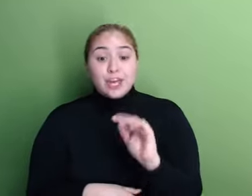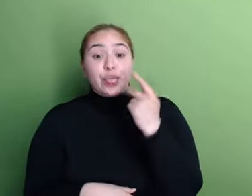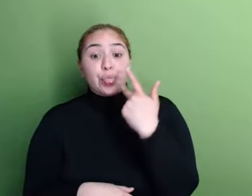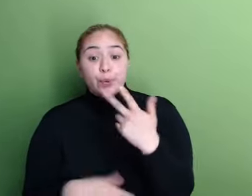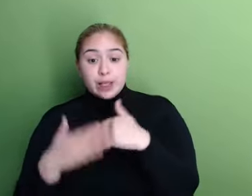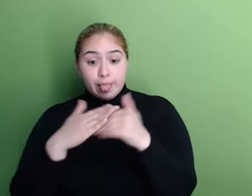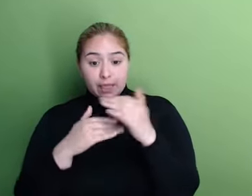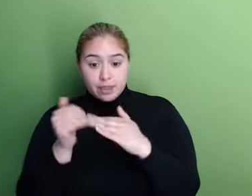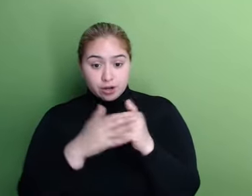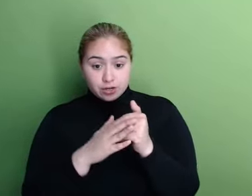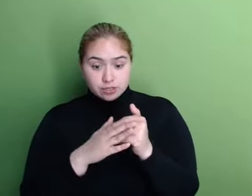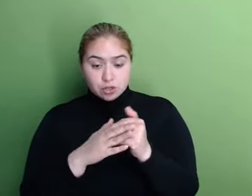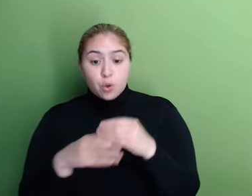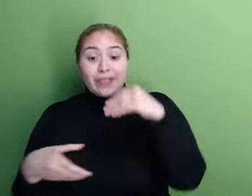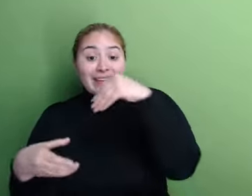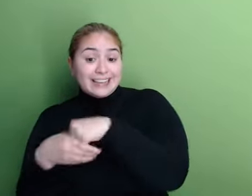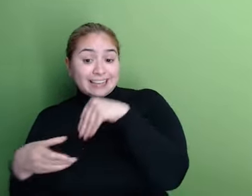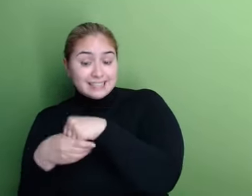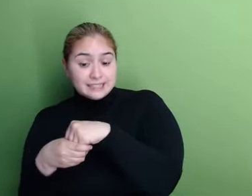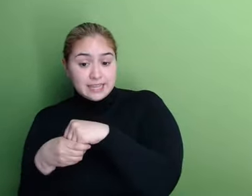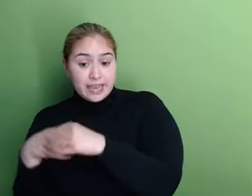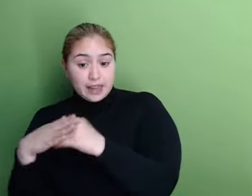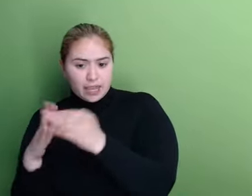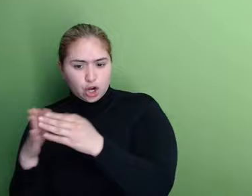layers. And we said the inside cell layer was called what?